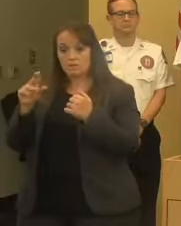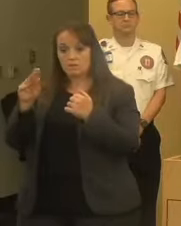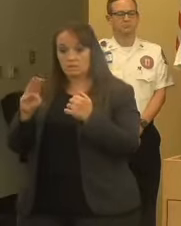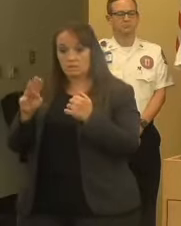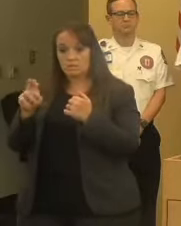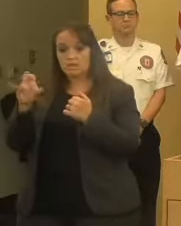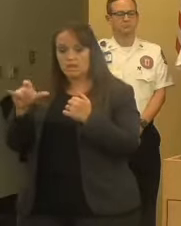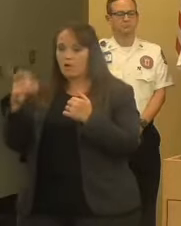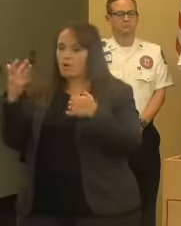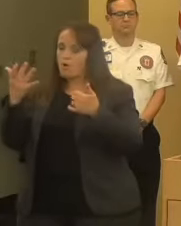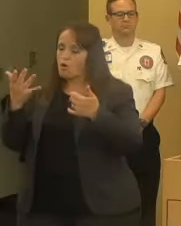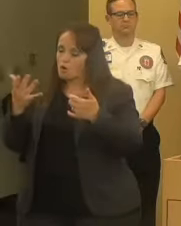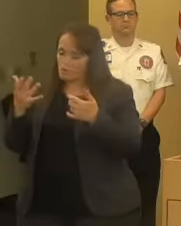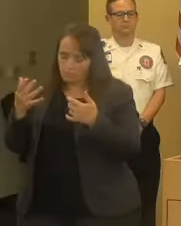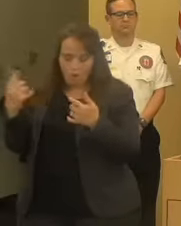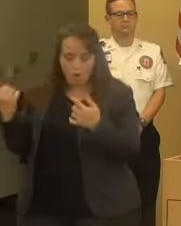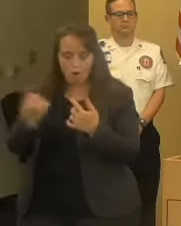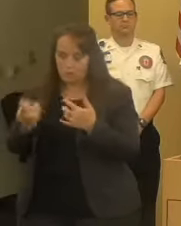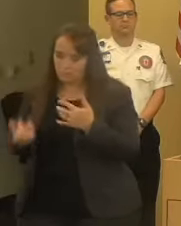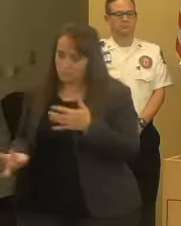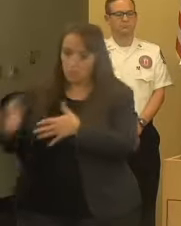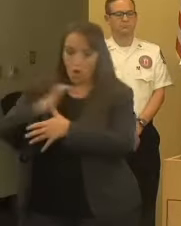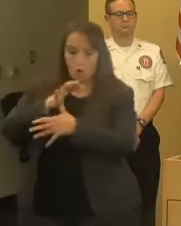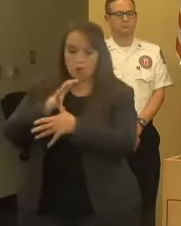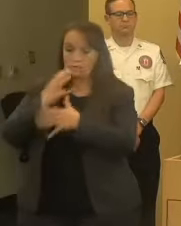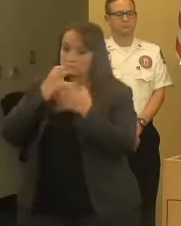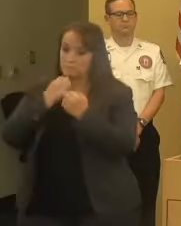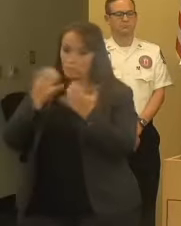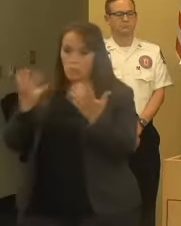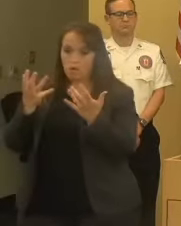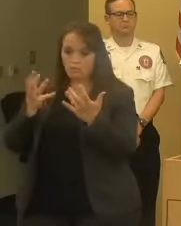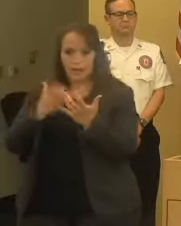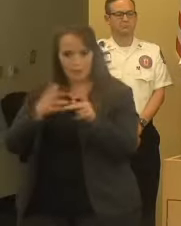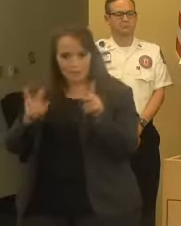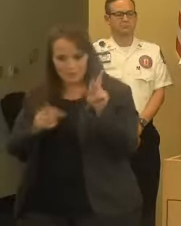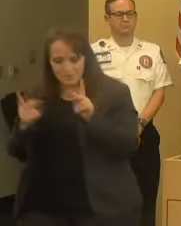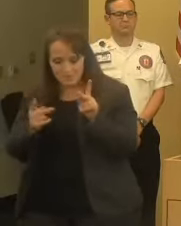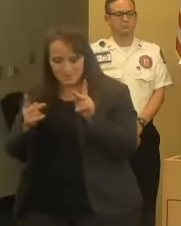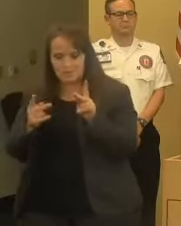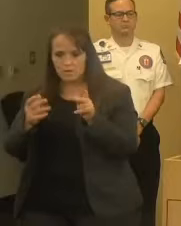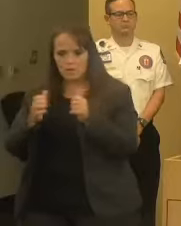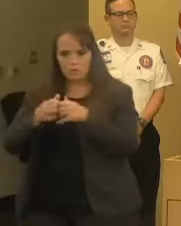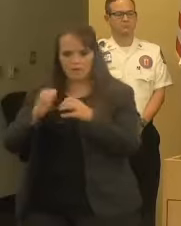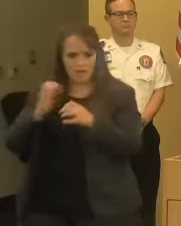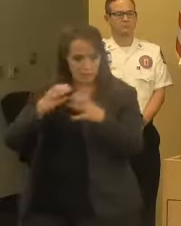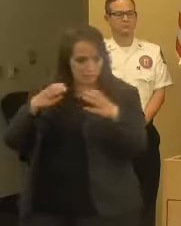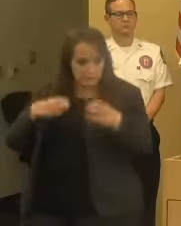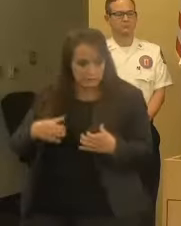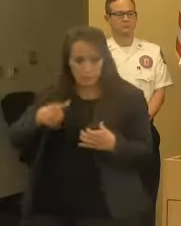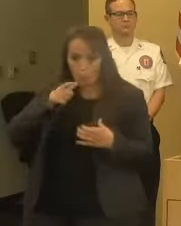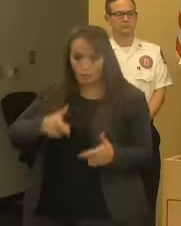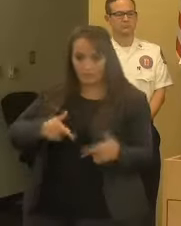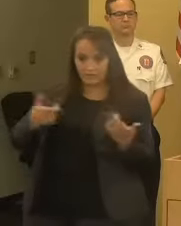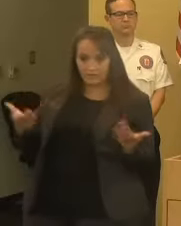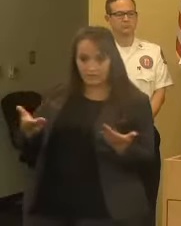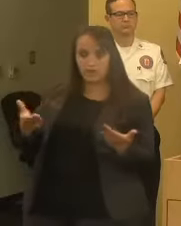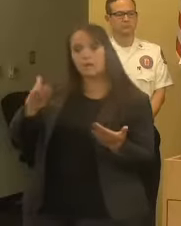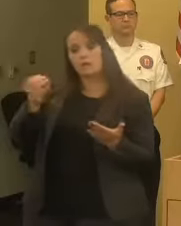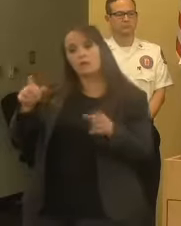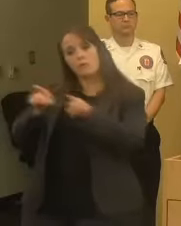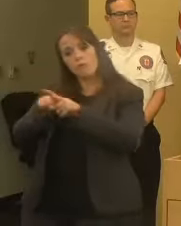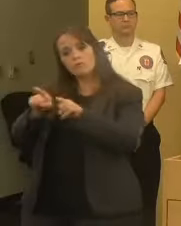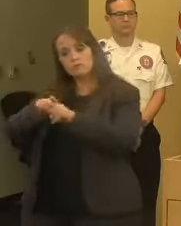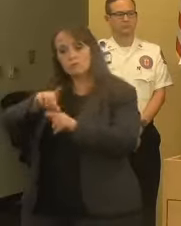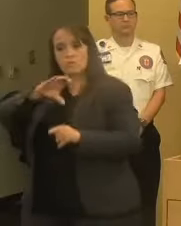the needs of the people first, and also not only with our citizens, we're trying to make sure that the folks, the